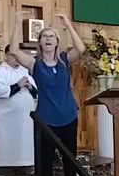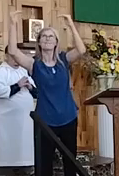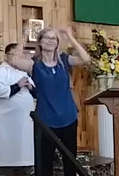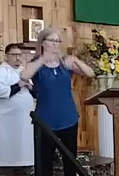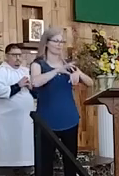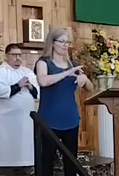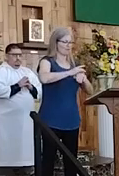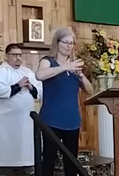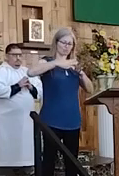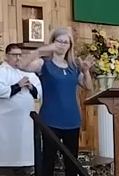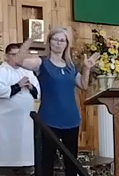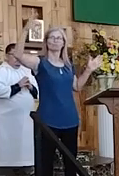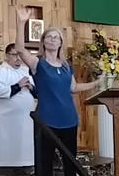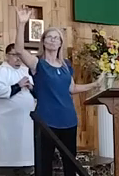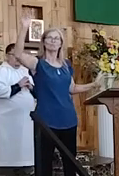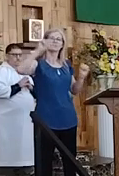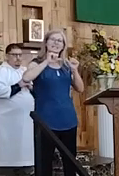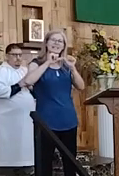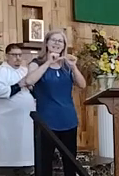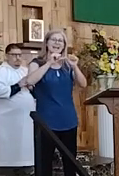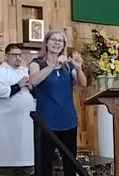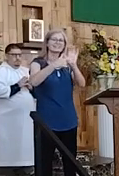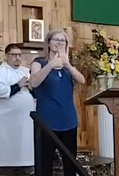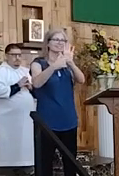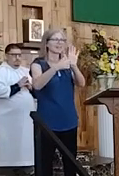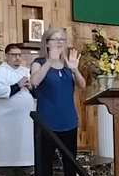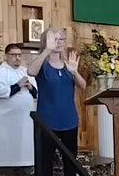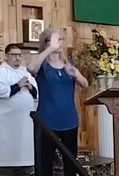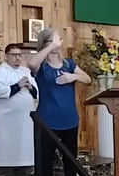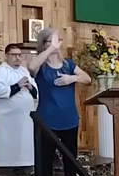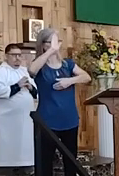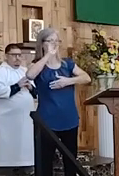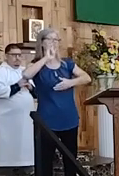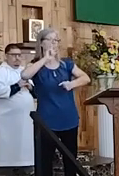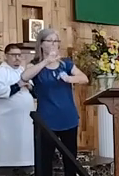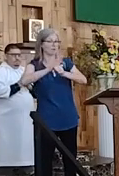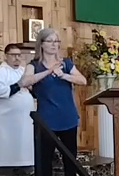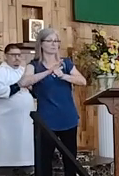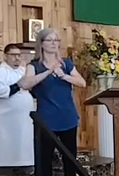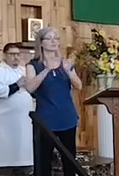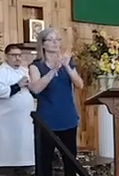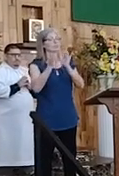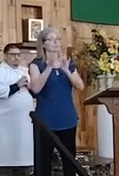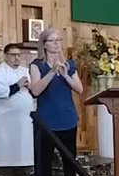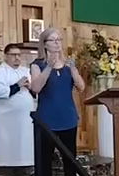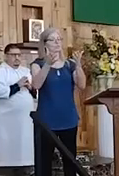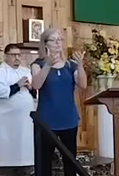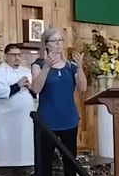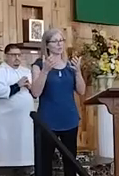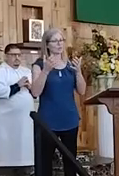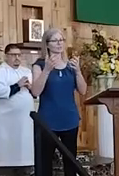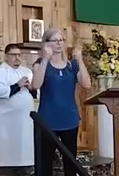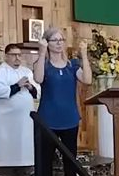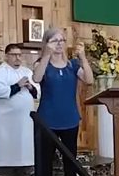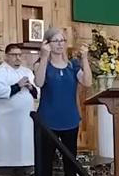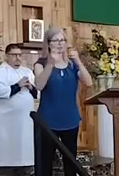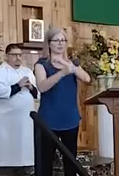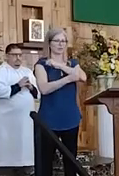to become the lasting sign of your covenant, he desired to celebrate the Passover with